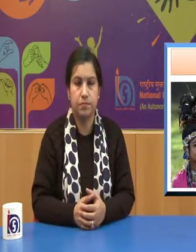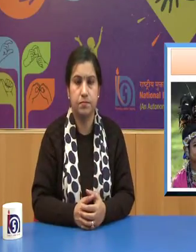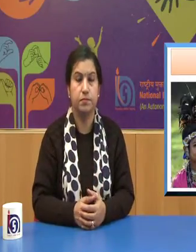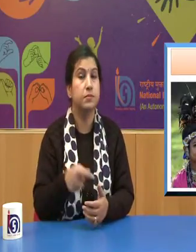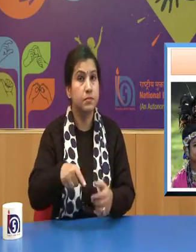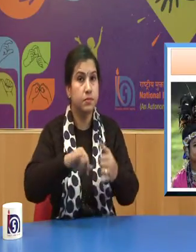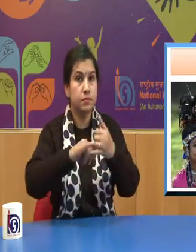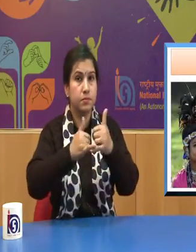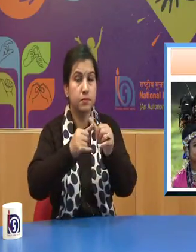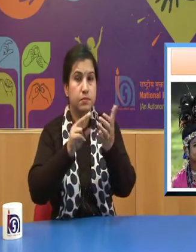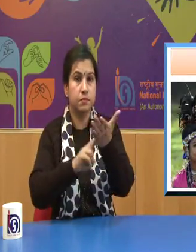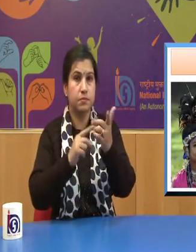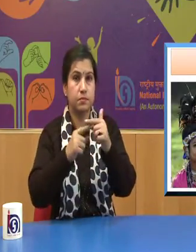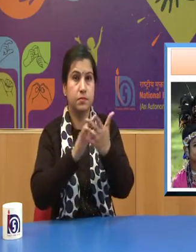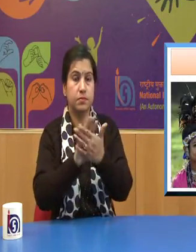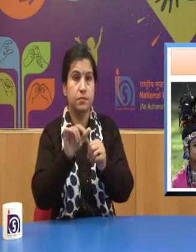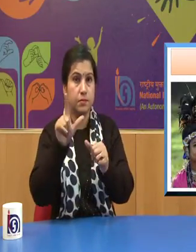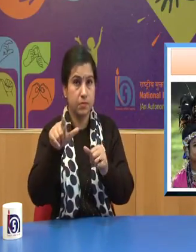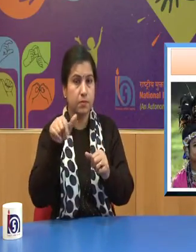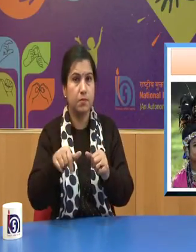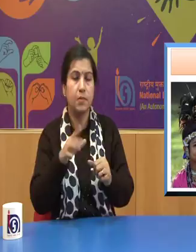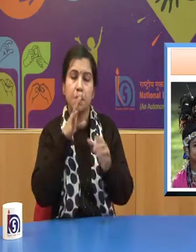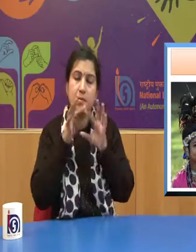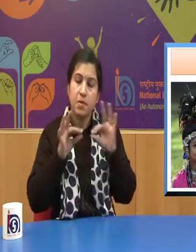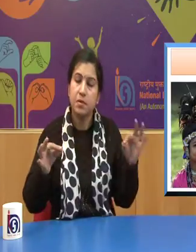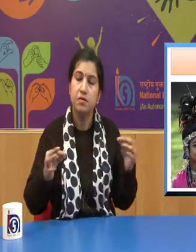The Santhals were peace loving people who lived in forest.